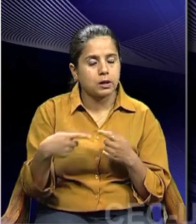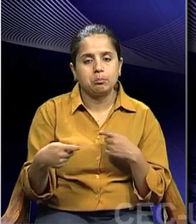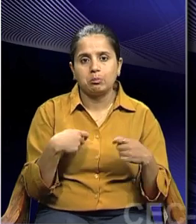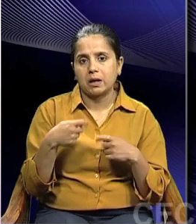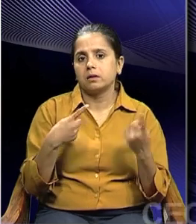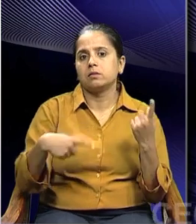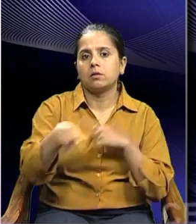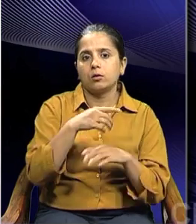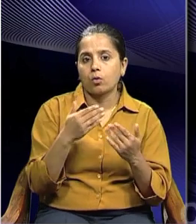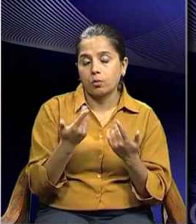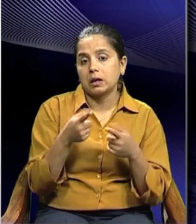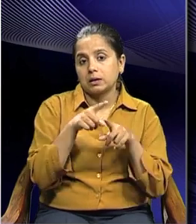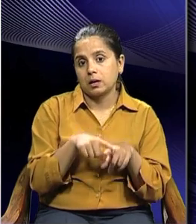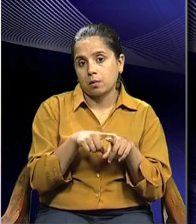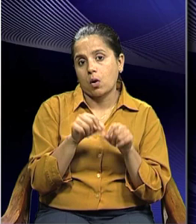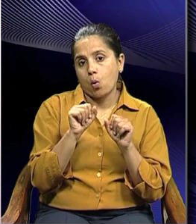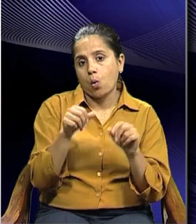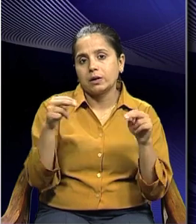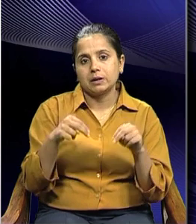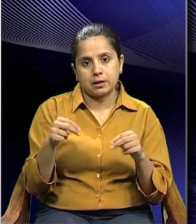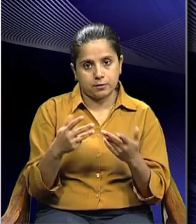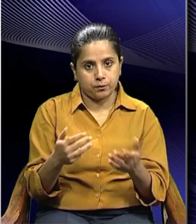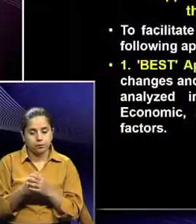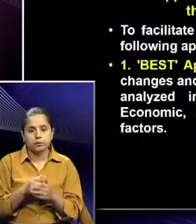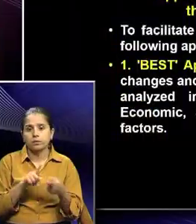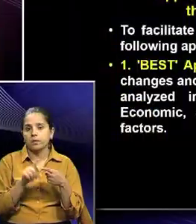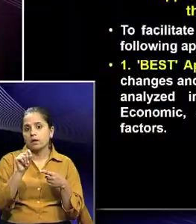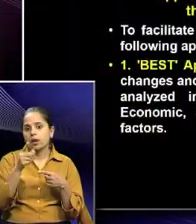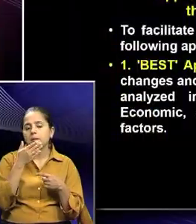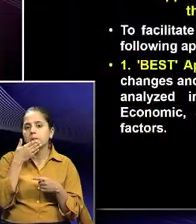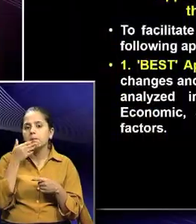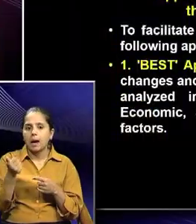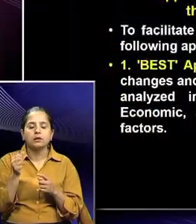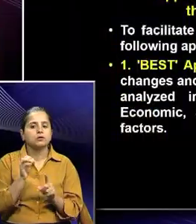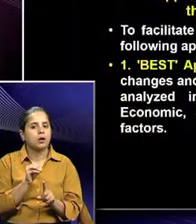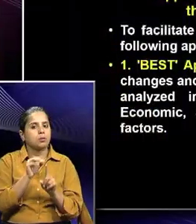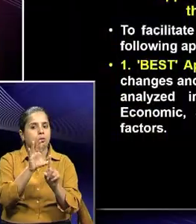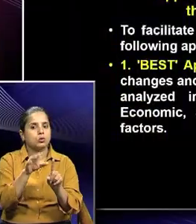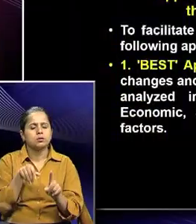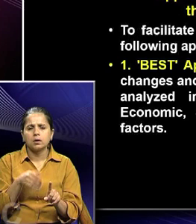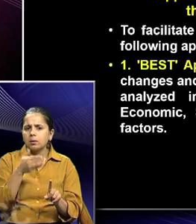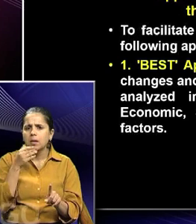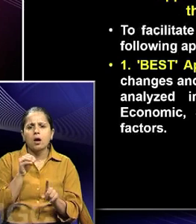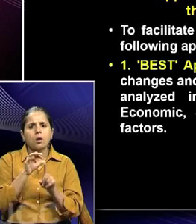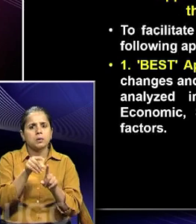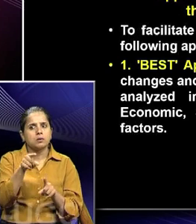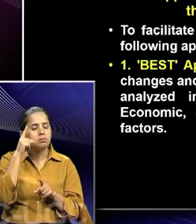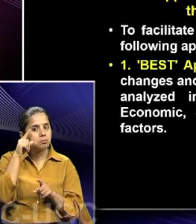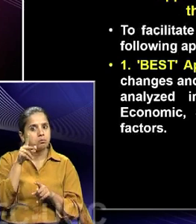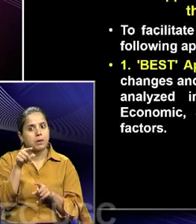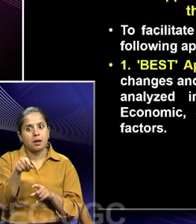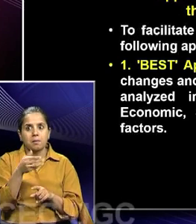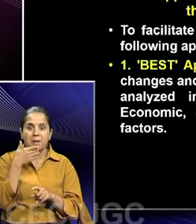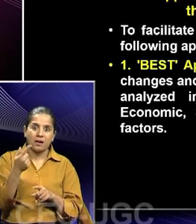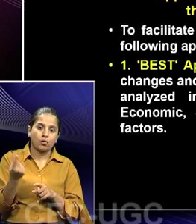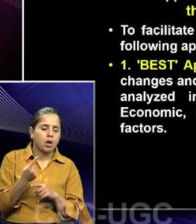enterprise depending upon their own requirement. First one is best approach. Now when we say best approach, it does not mean that it is the best,